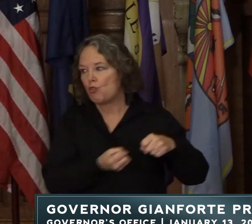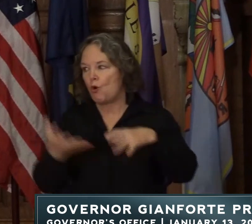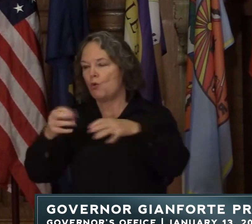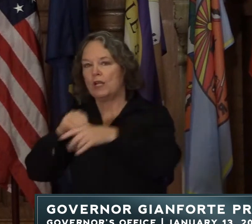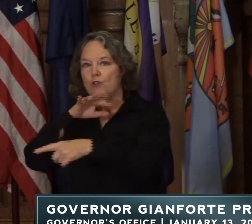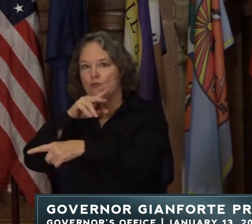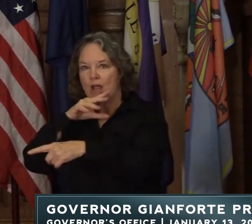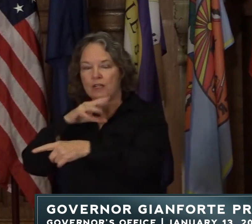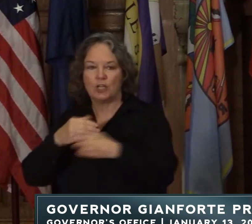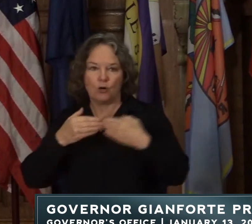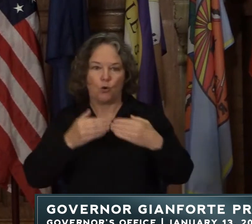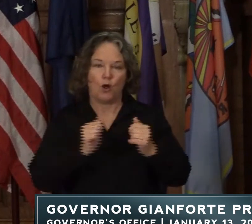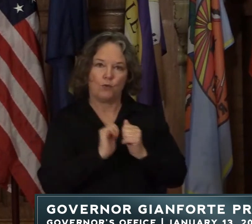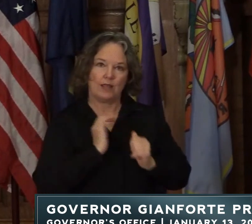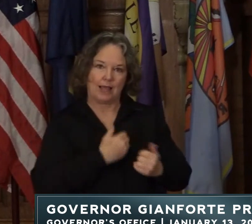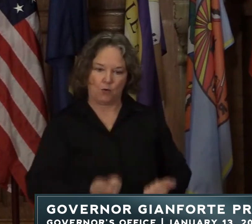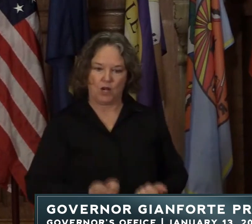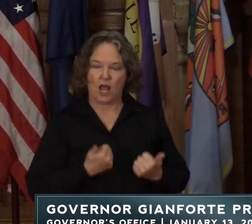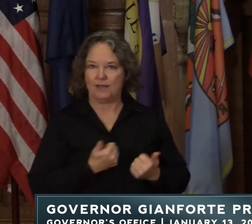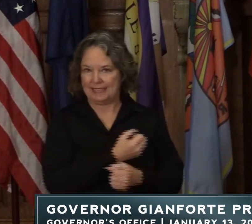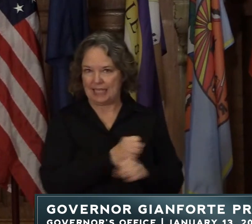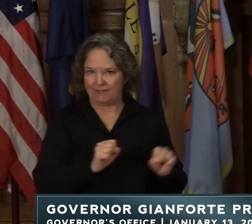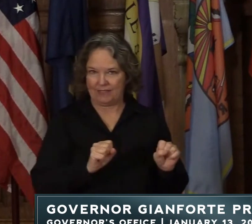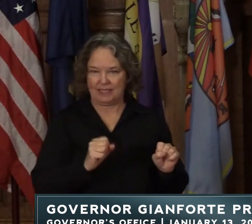our lives in a safe manner. And I know